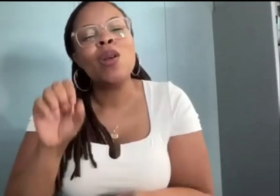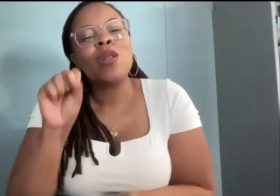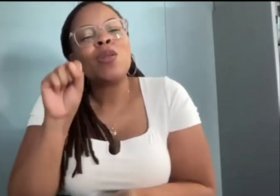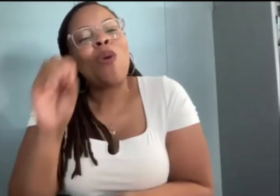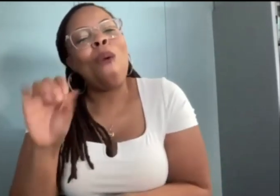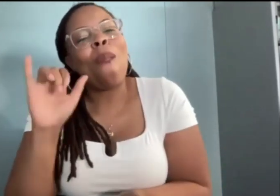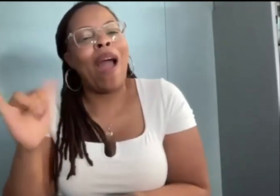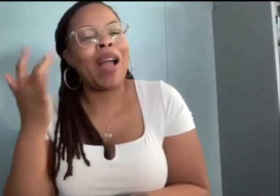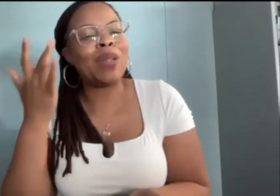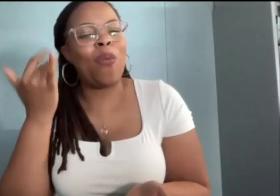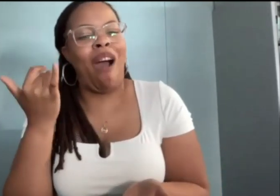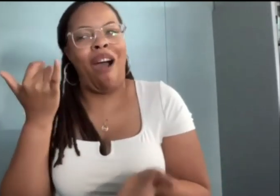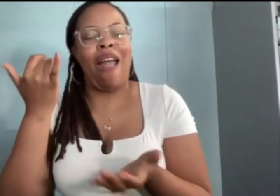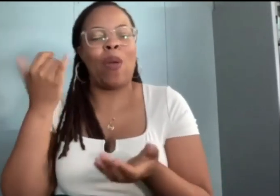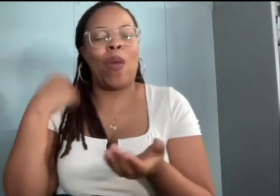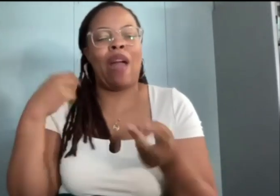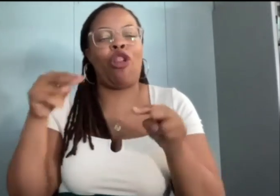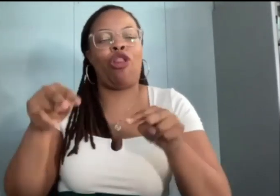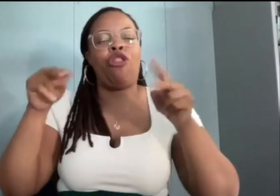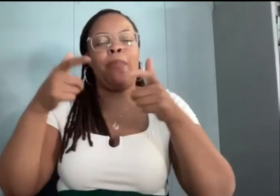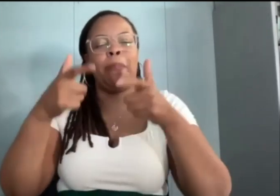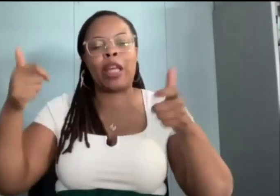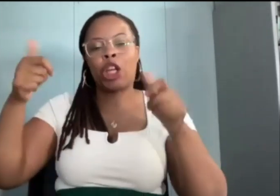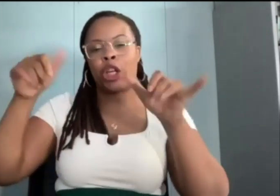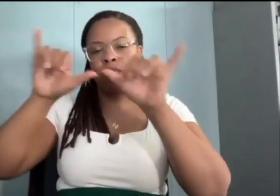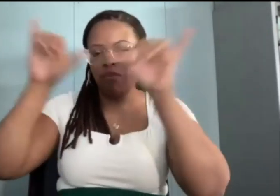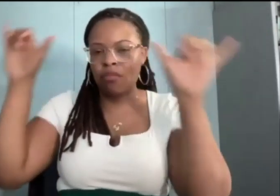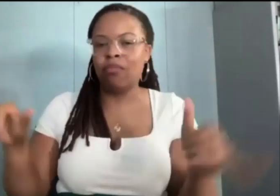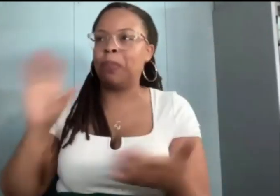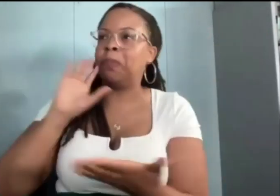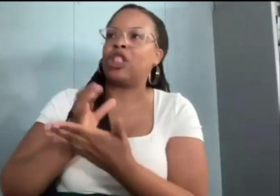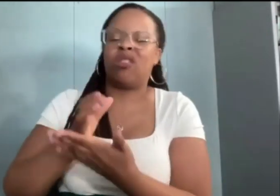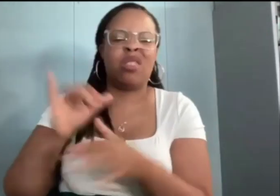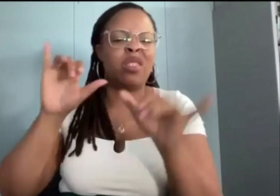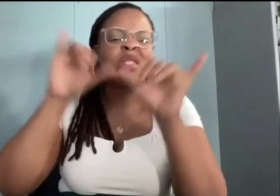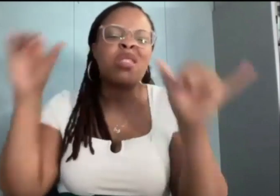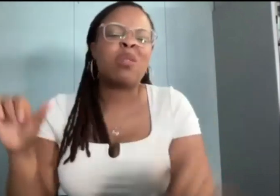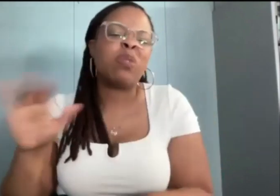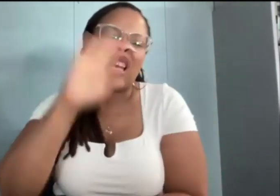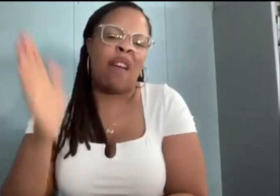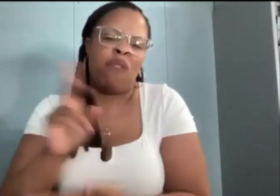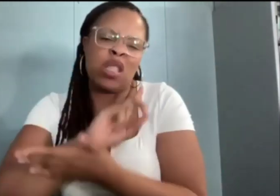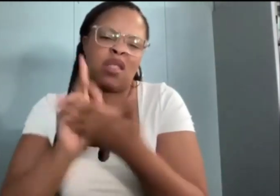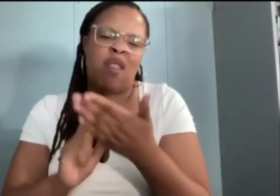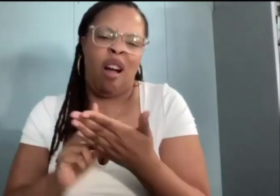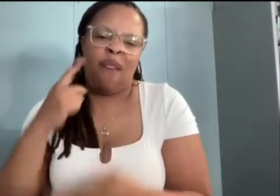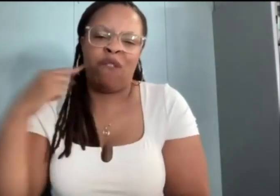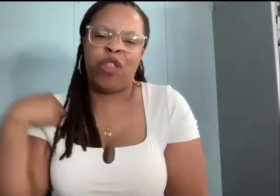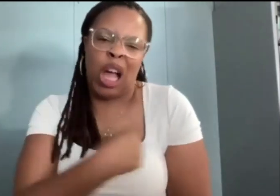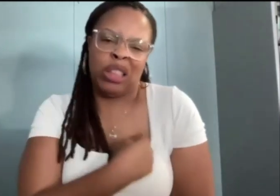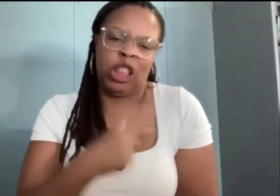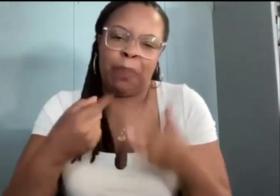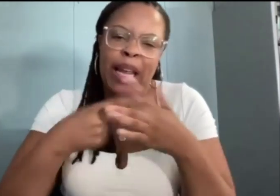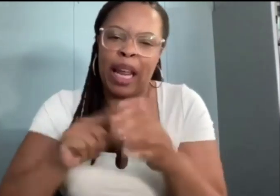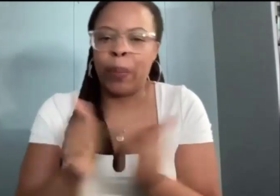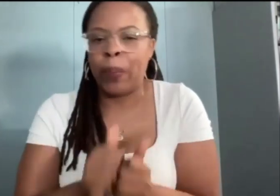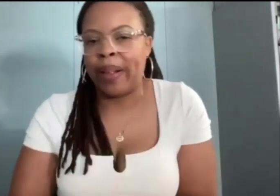control over things. And so that's one of the reasons why I think we need to look back at the system and systemically to